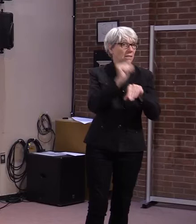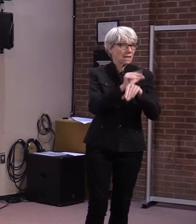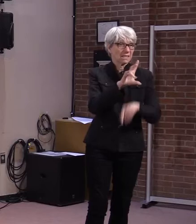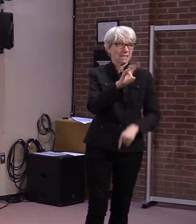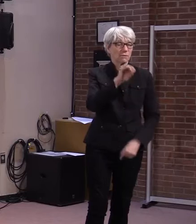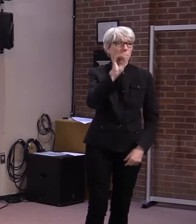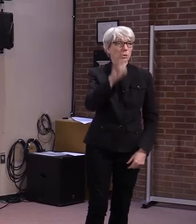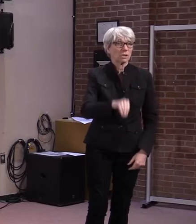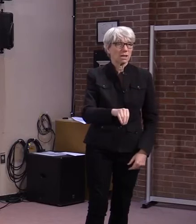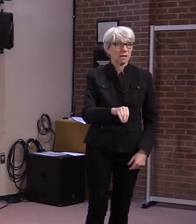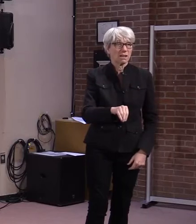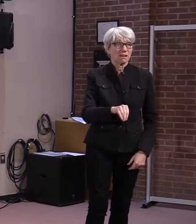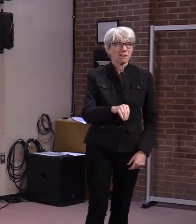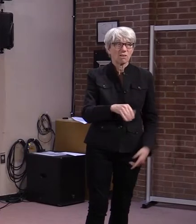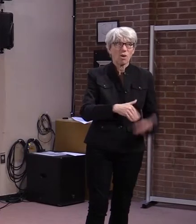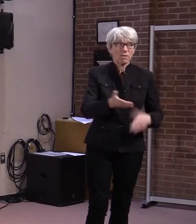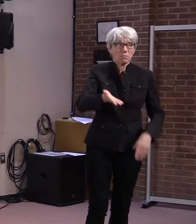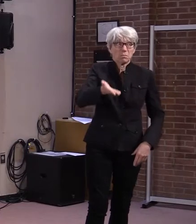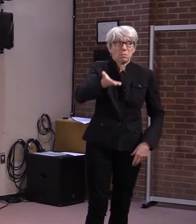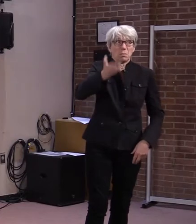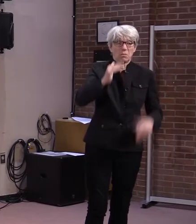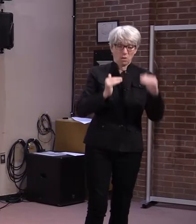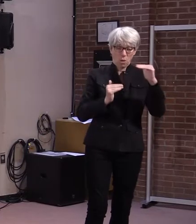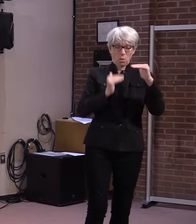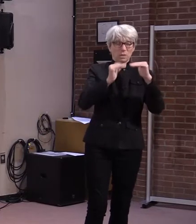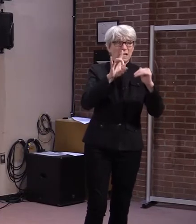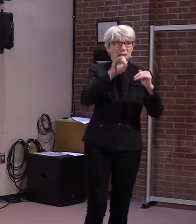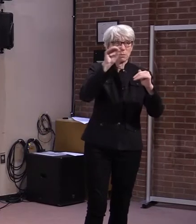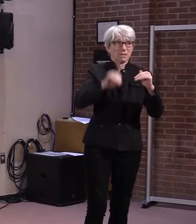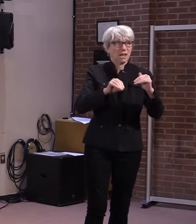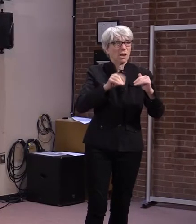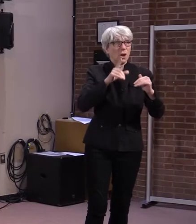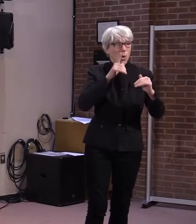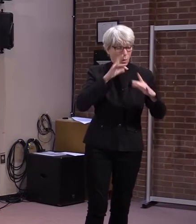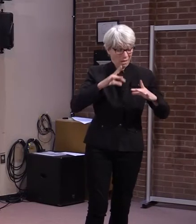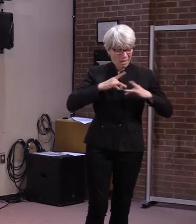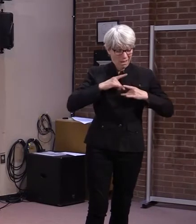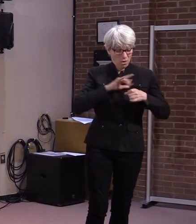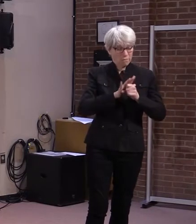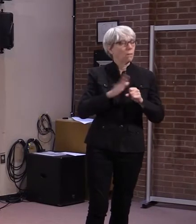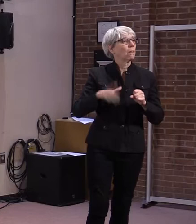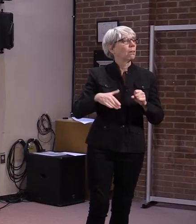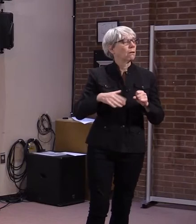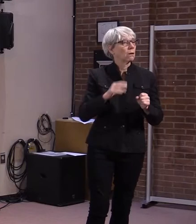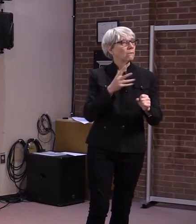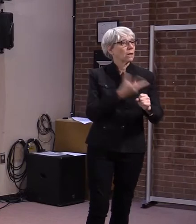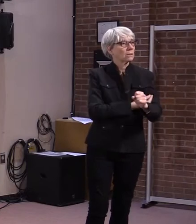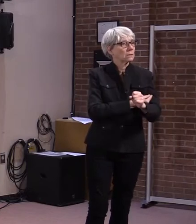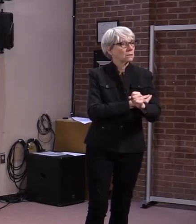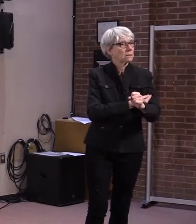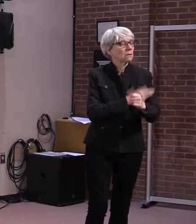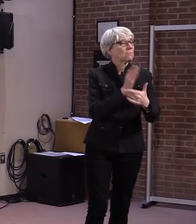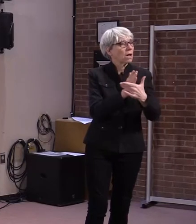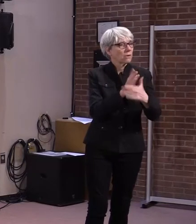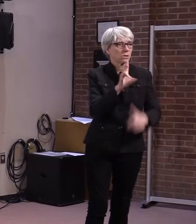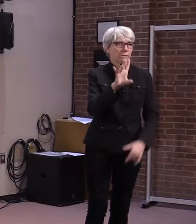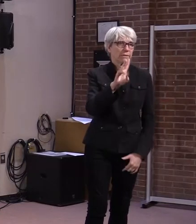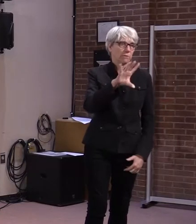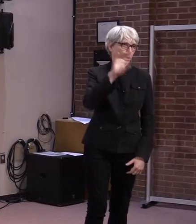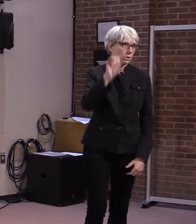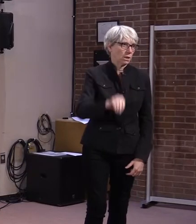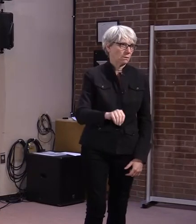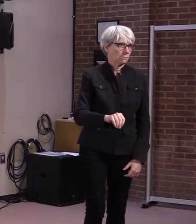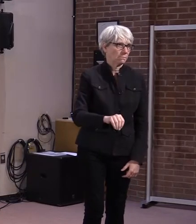unvaccinated. Often it is higher percentage. And as the governor mentioned, on average, it's around 75%. The bottom line